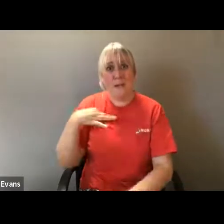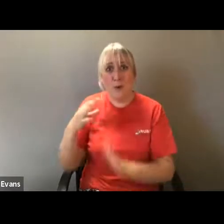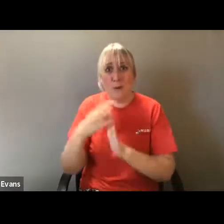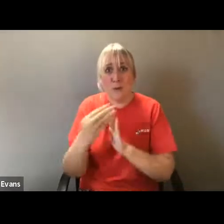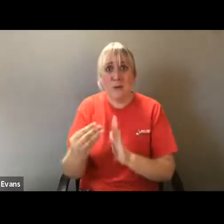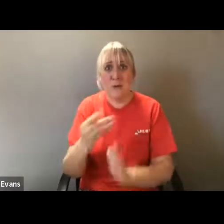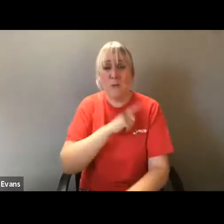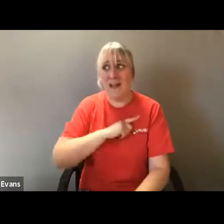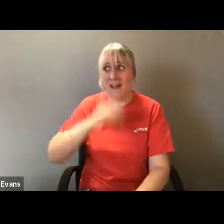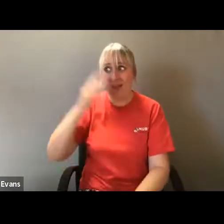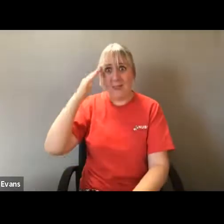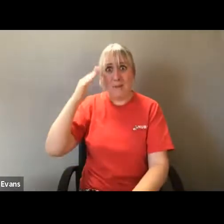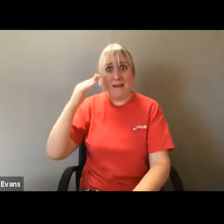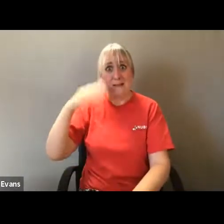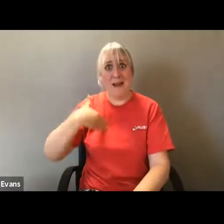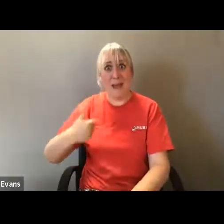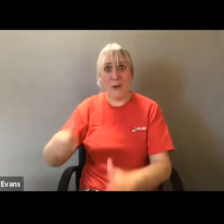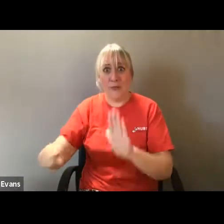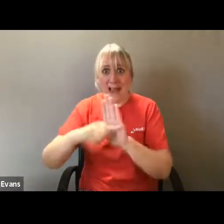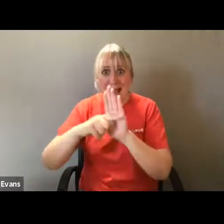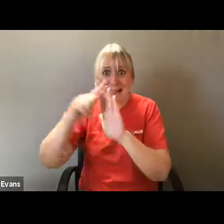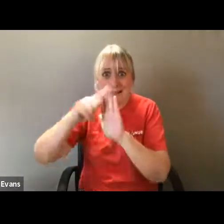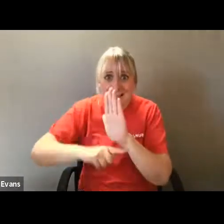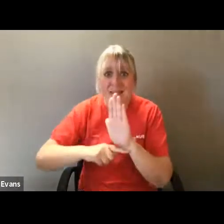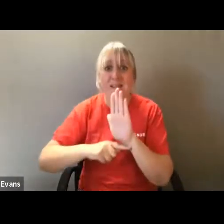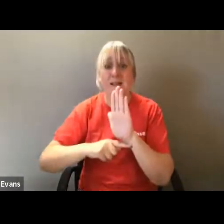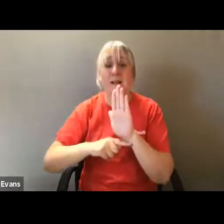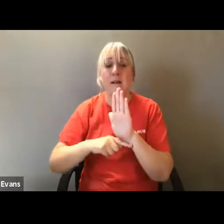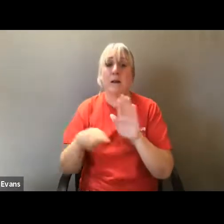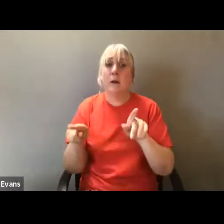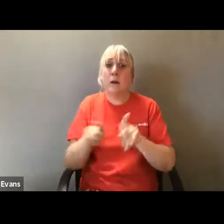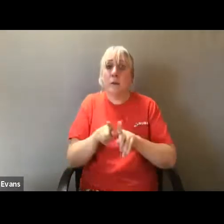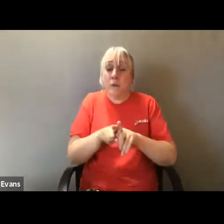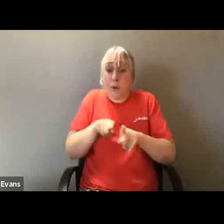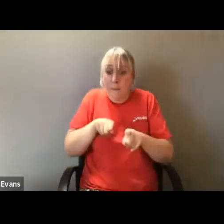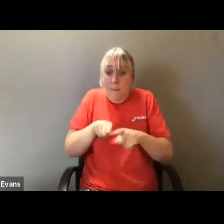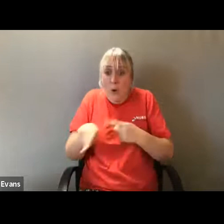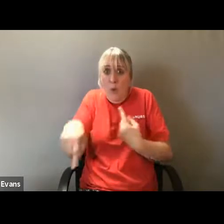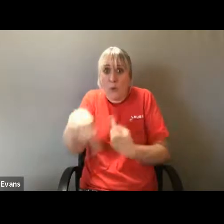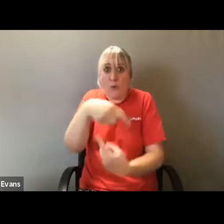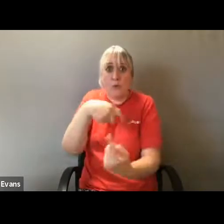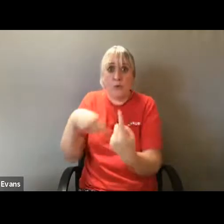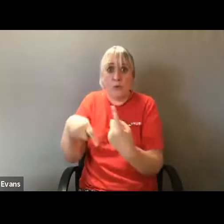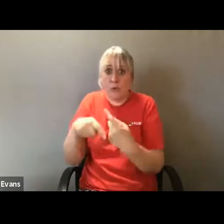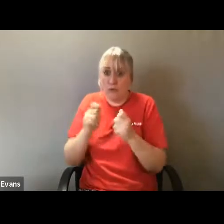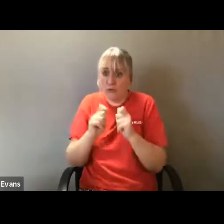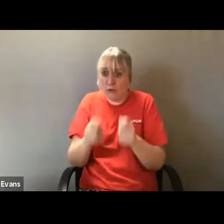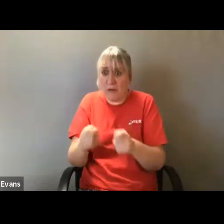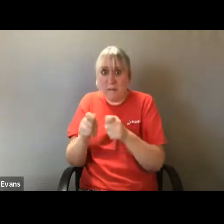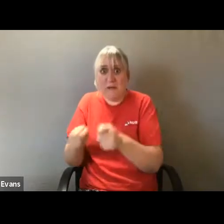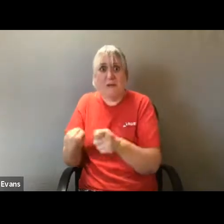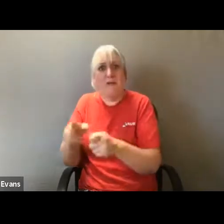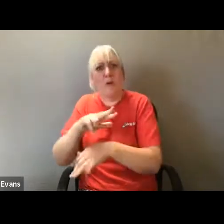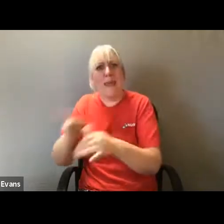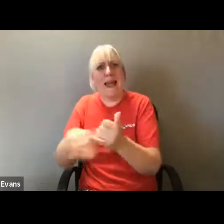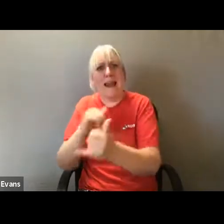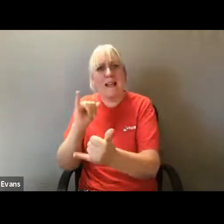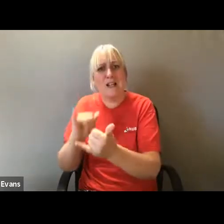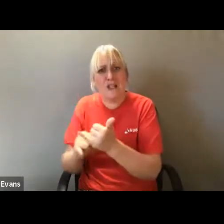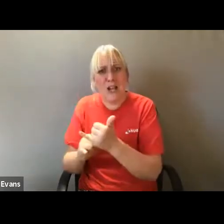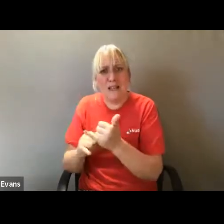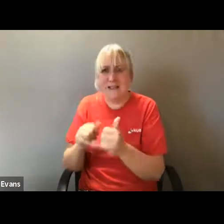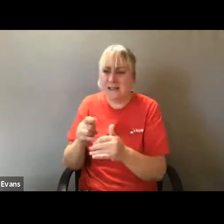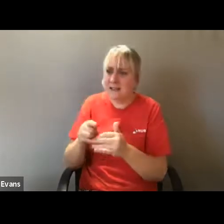the profession of psychiatry ensures that most putative treatments, at least from the NHS, must